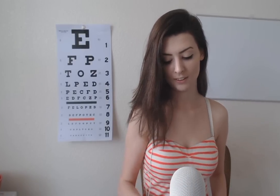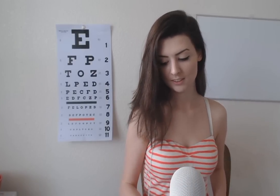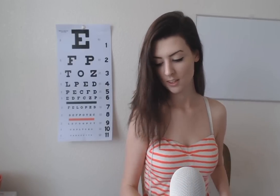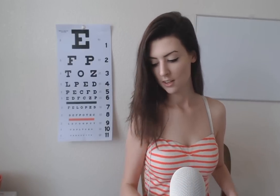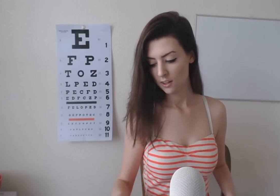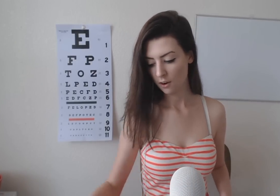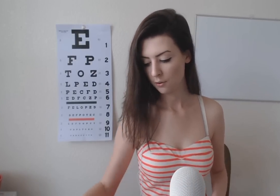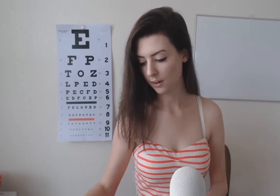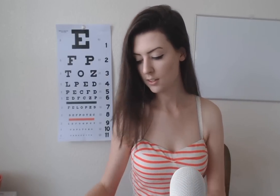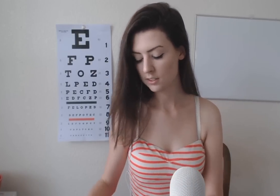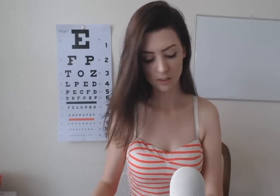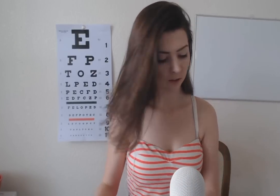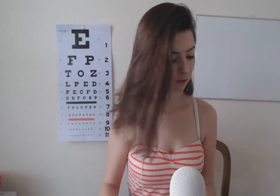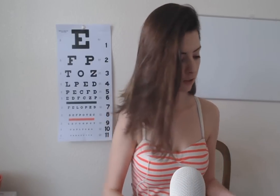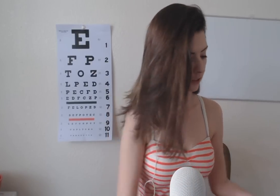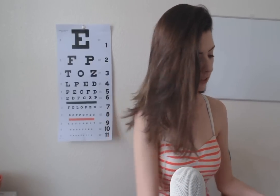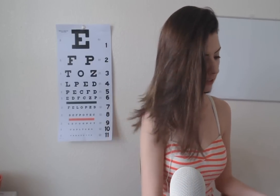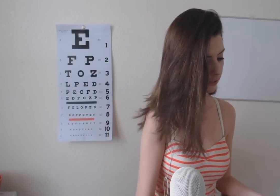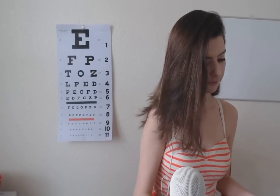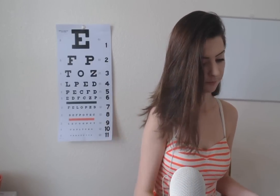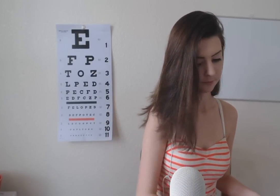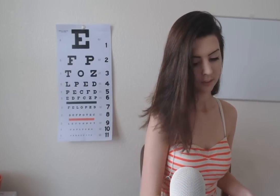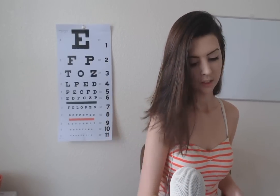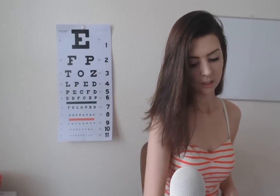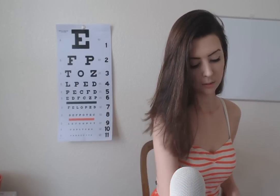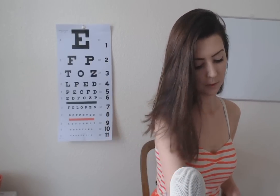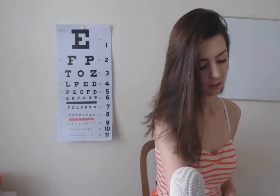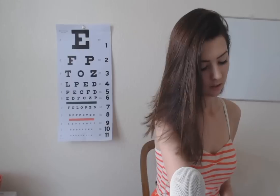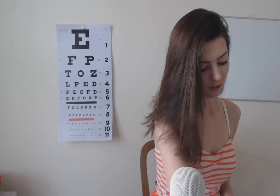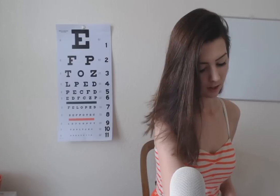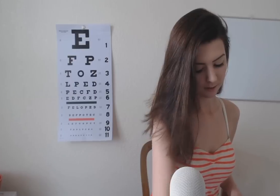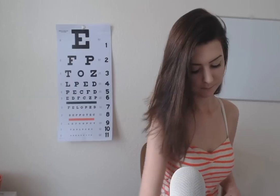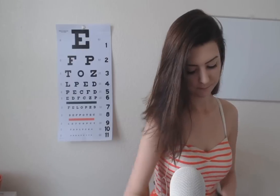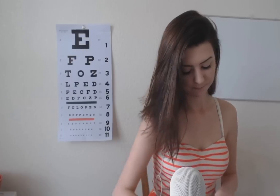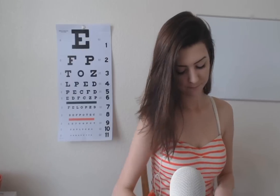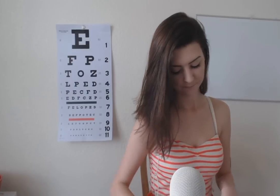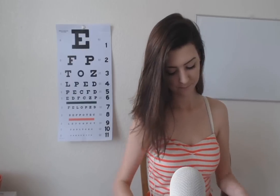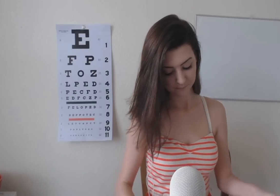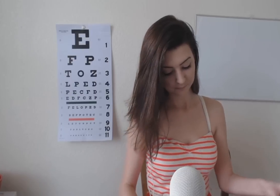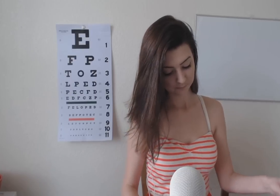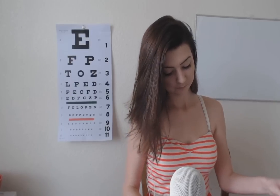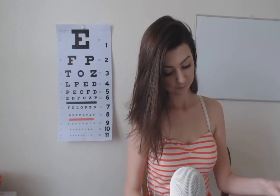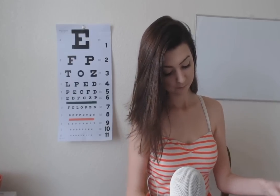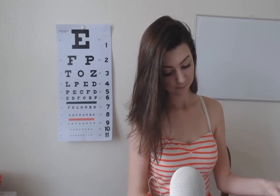Perfect. Alright, so just give me your name.